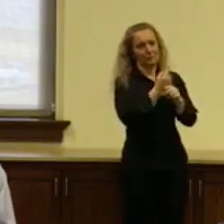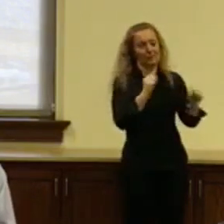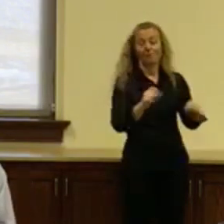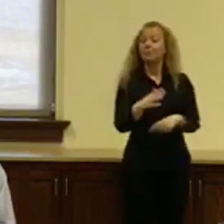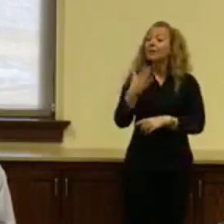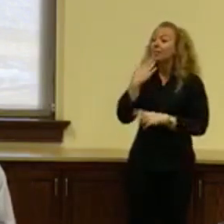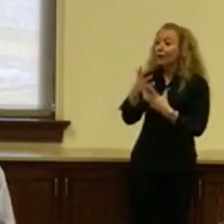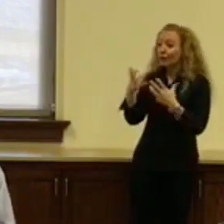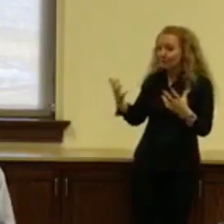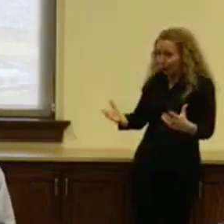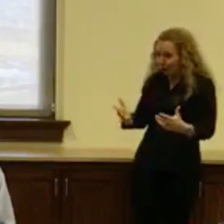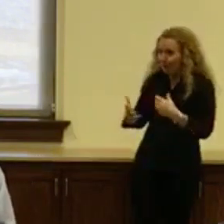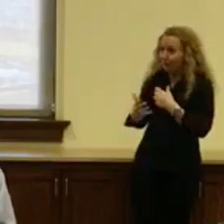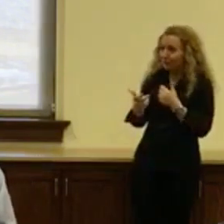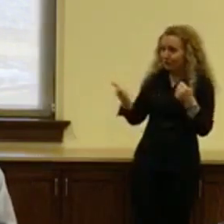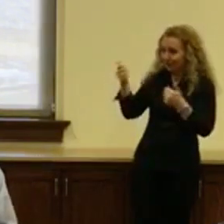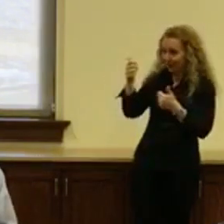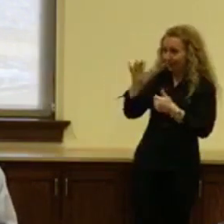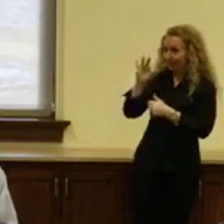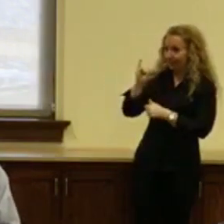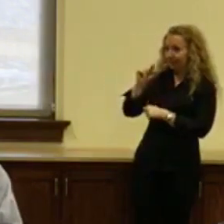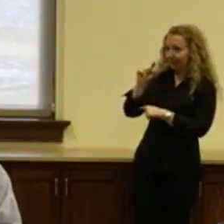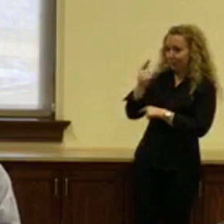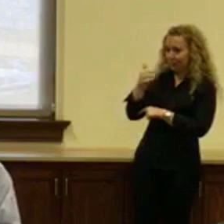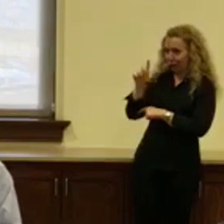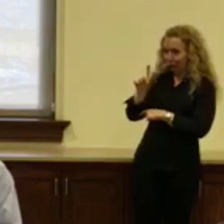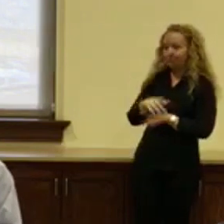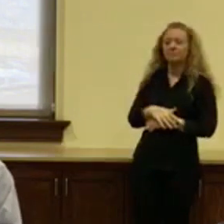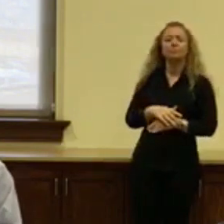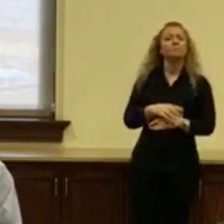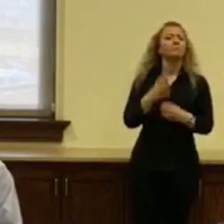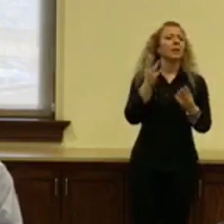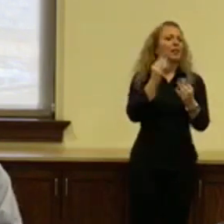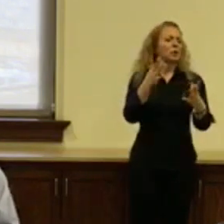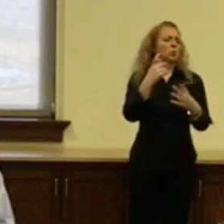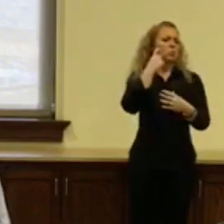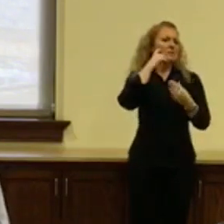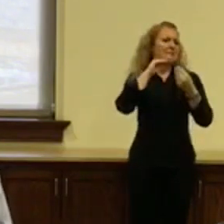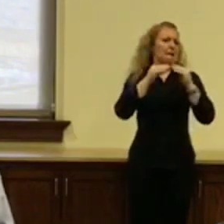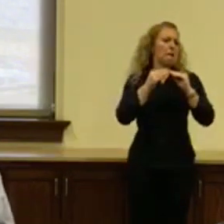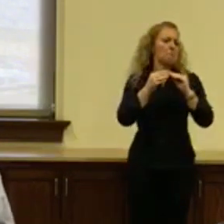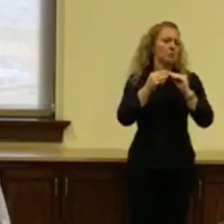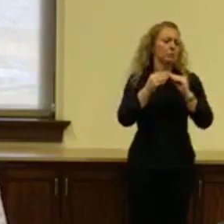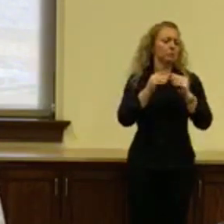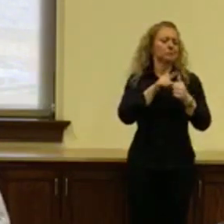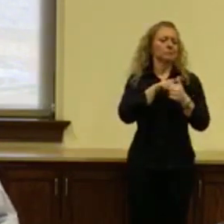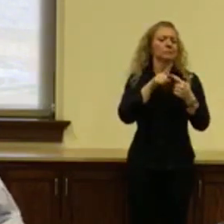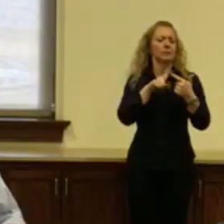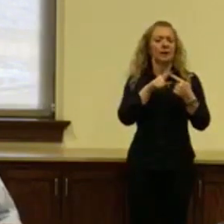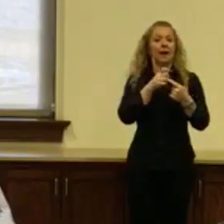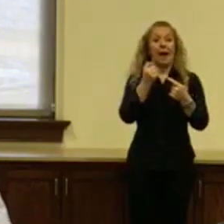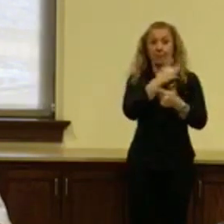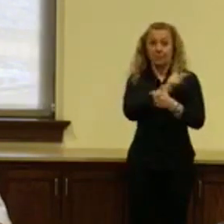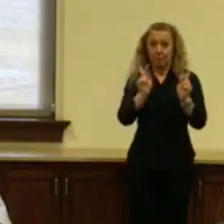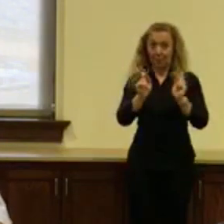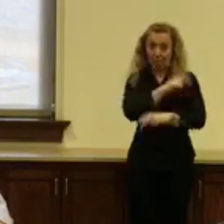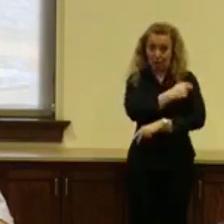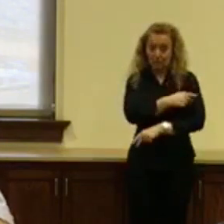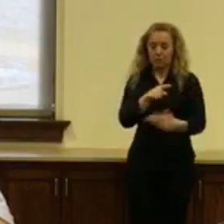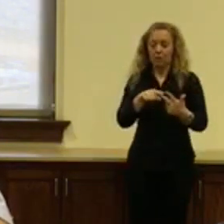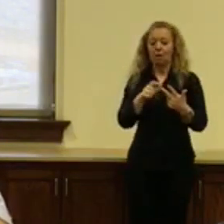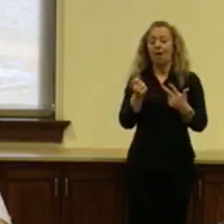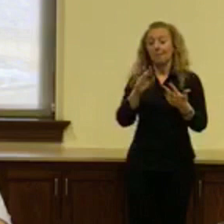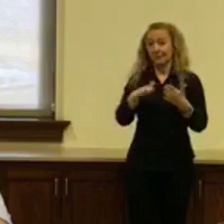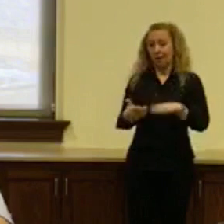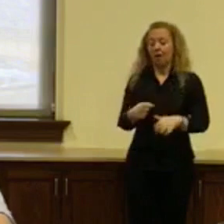Executive Fitzgerald. So first I'd like to talk to you about the county's recent numbers of cases, hospitalizations, and deaths. As of